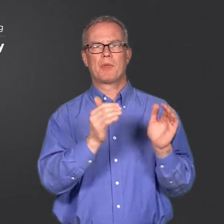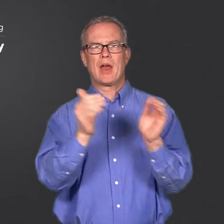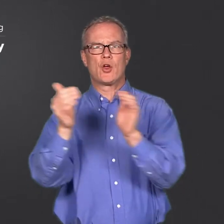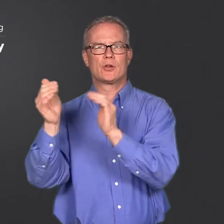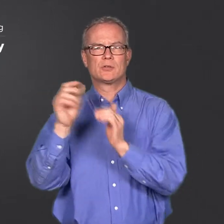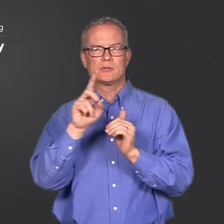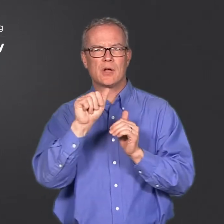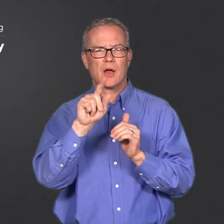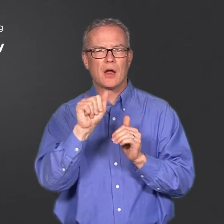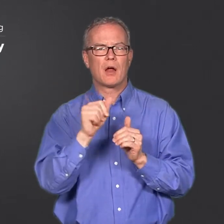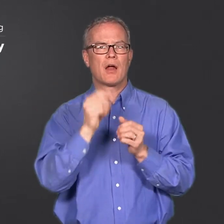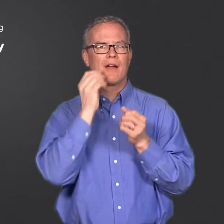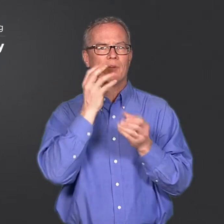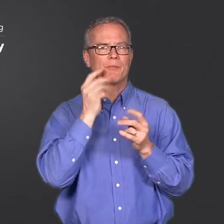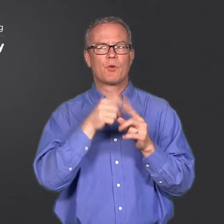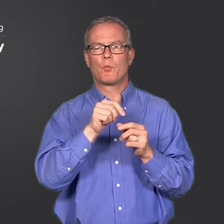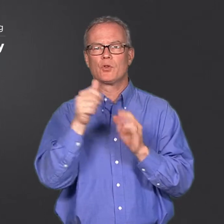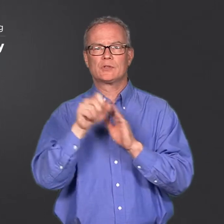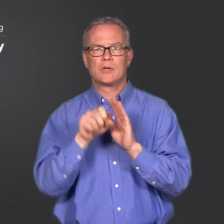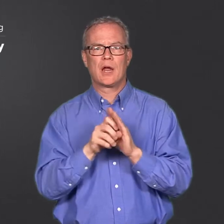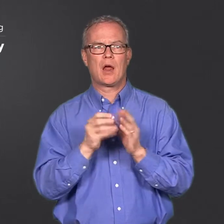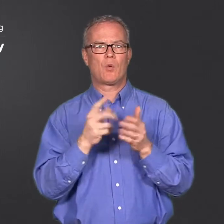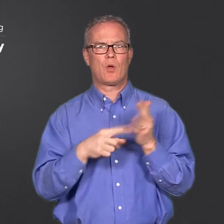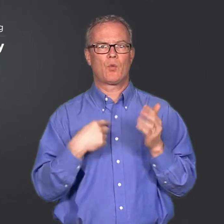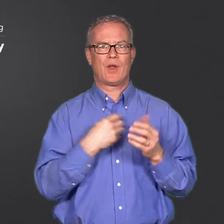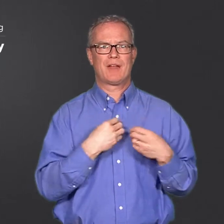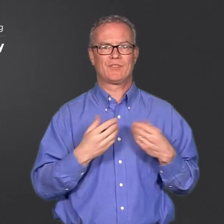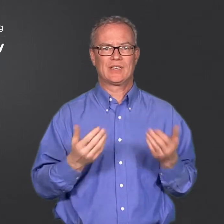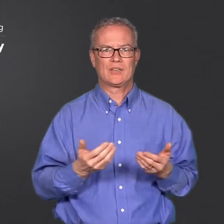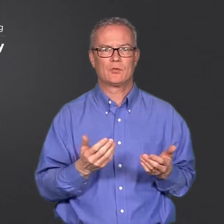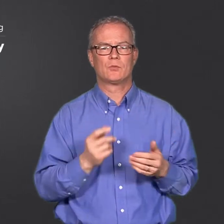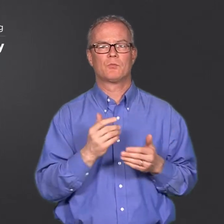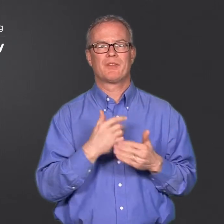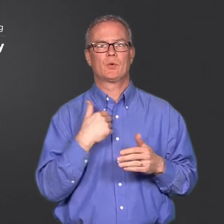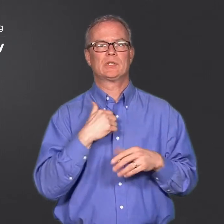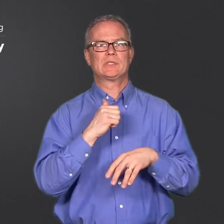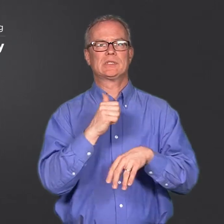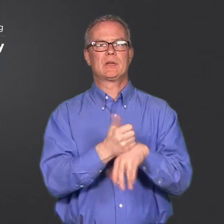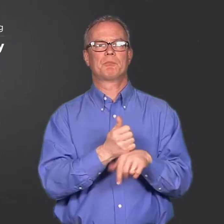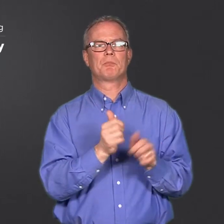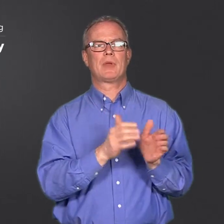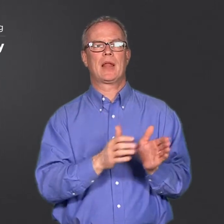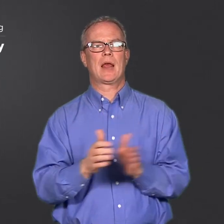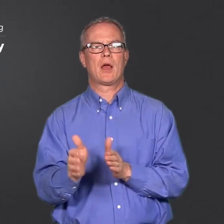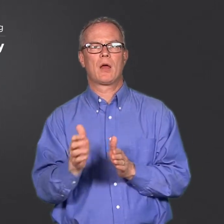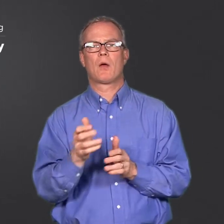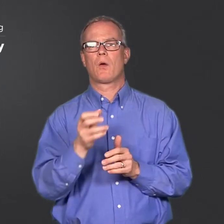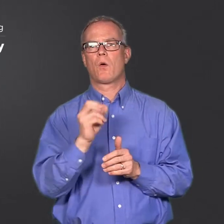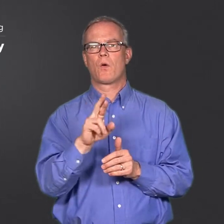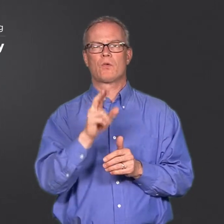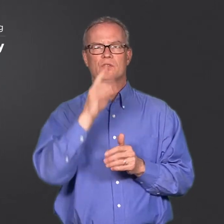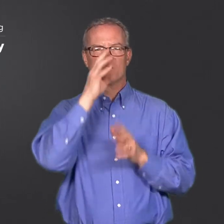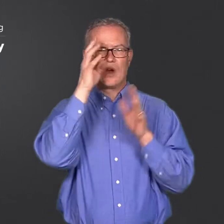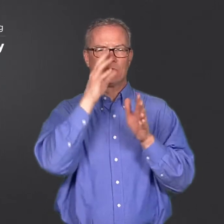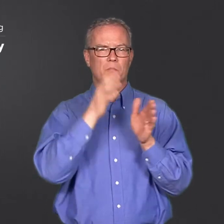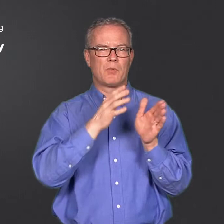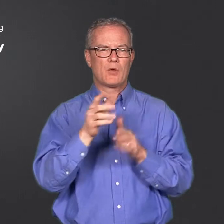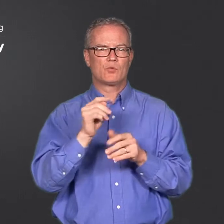conducting the research, comparing data. Information is being gathered from other states against what we have here to establish a plan or